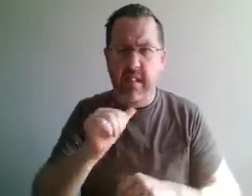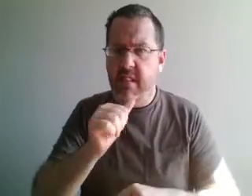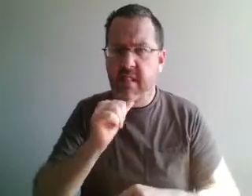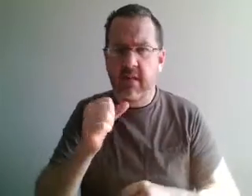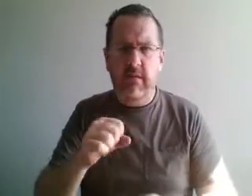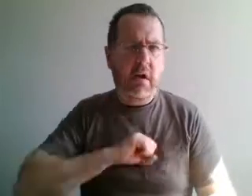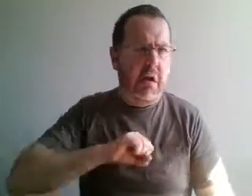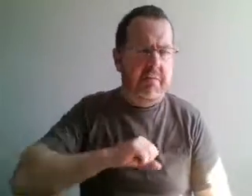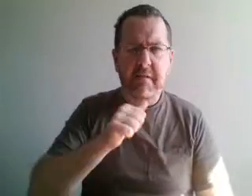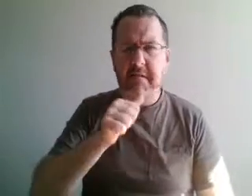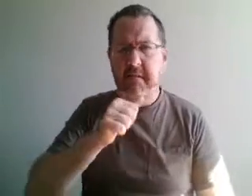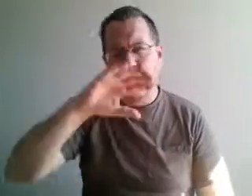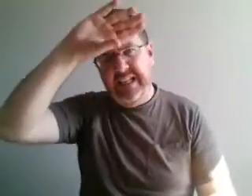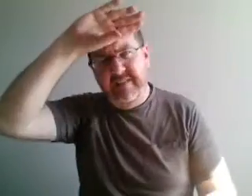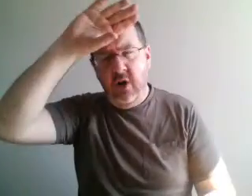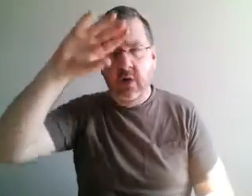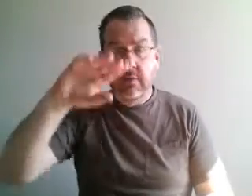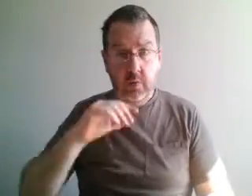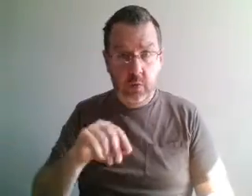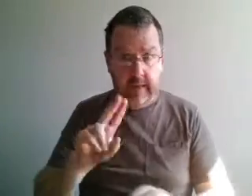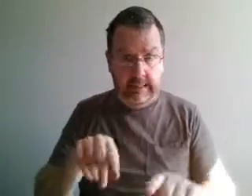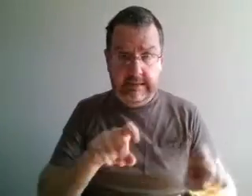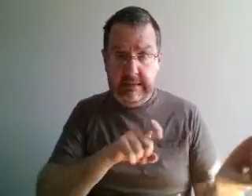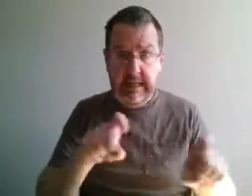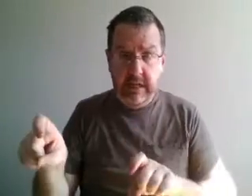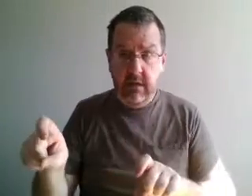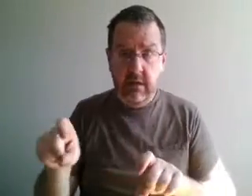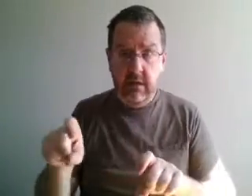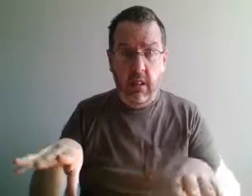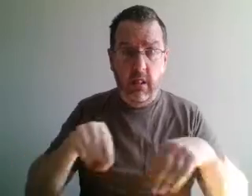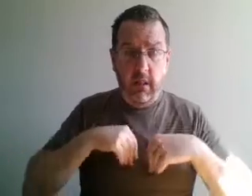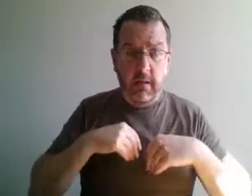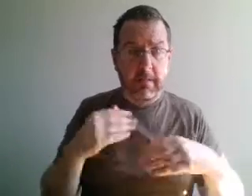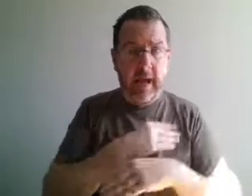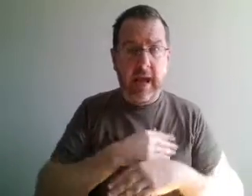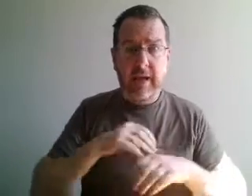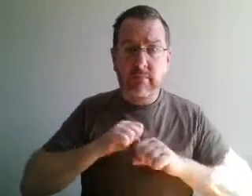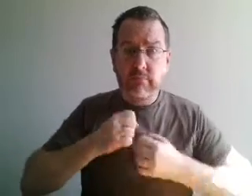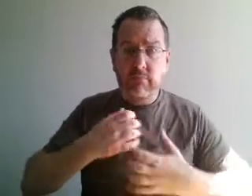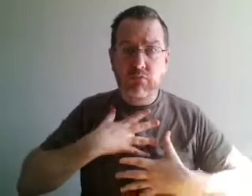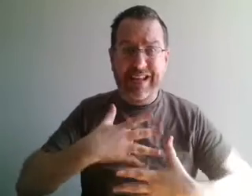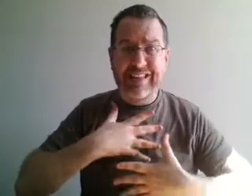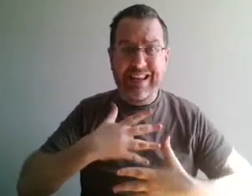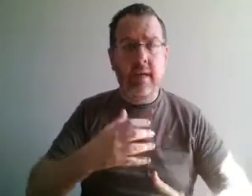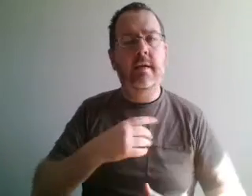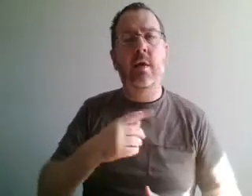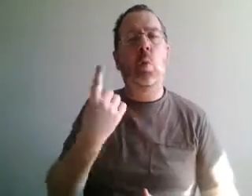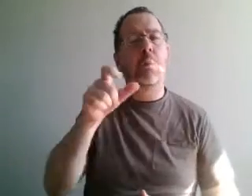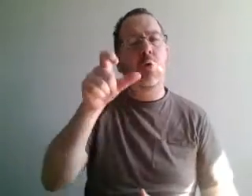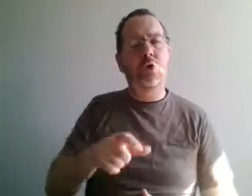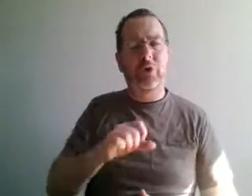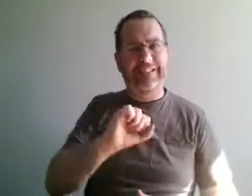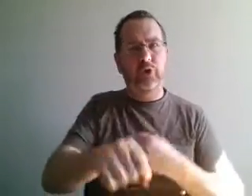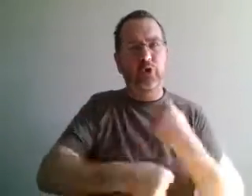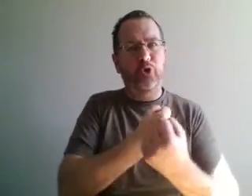no droplets, is it possible to shed by just breathing? I have a son with cystic fibrosis. We're being extra careful for his sake, but I don't know if everything